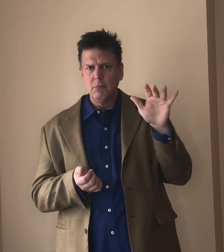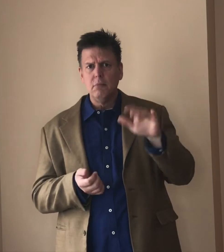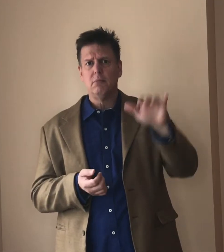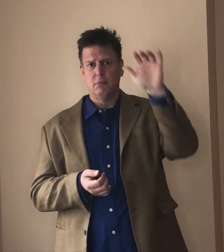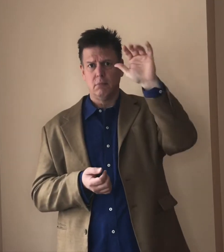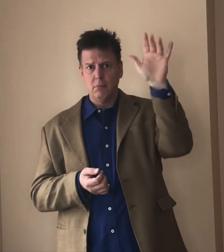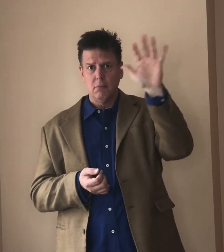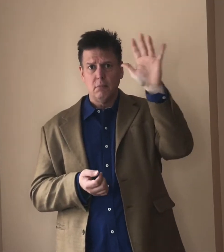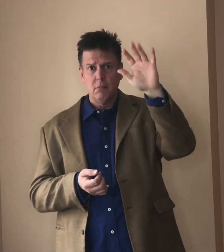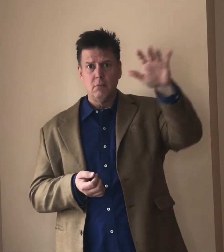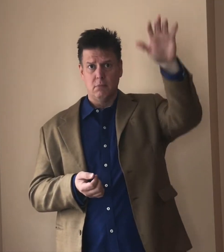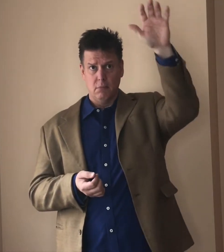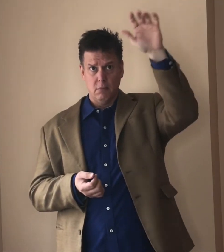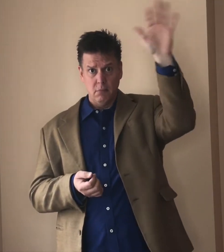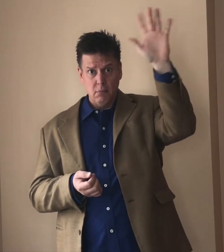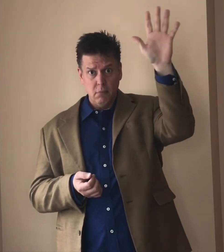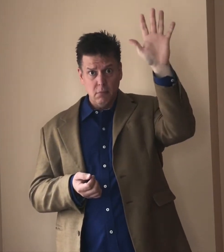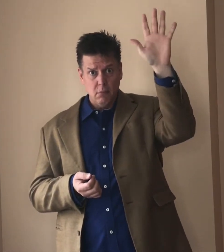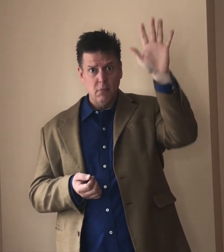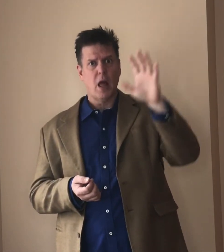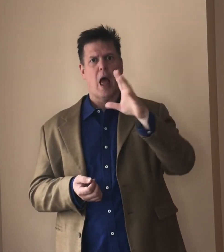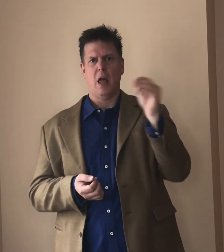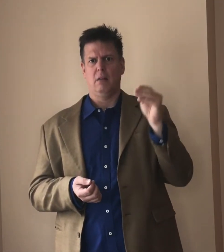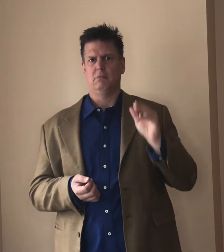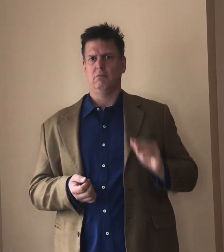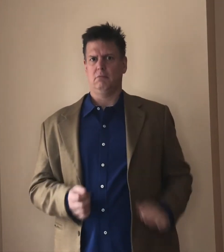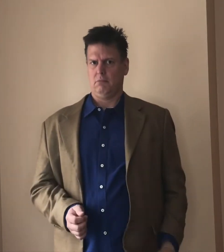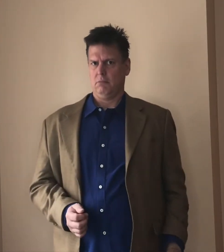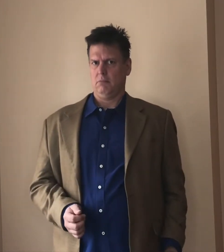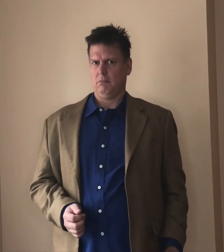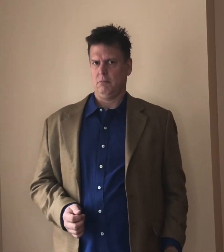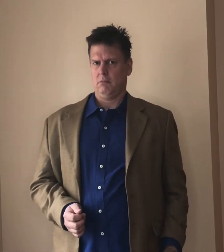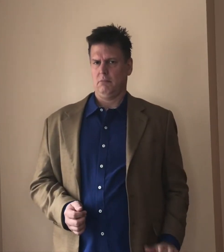and we've explained various locations in strata.